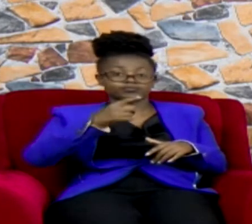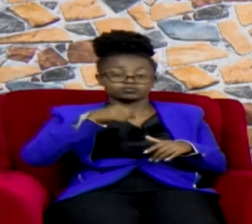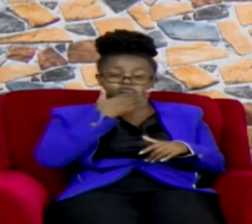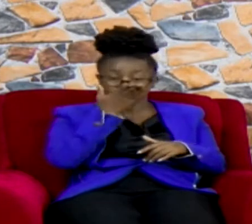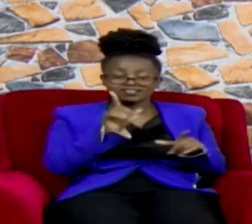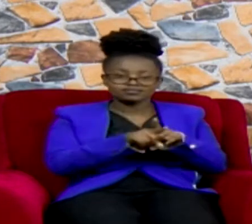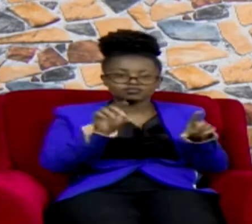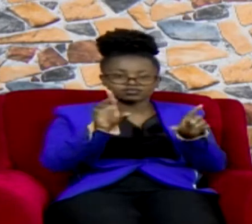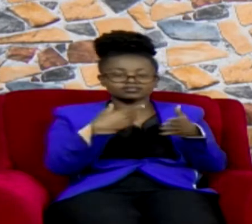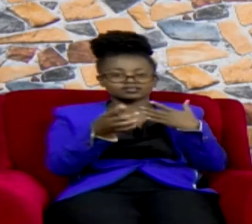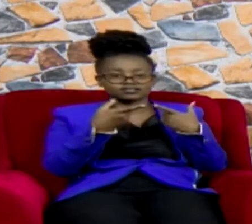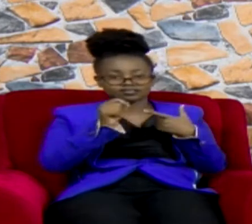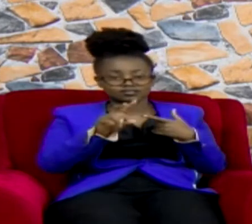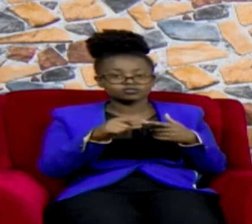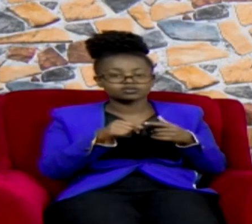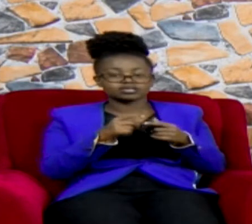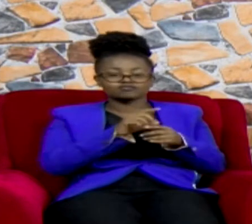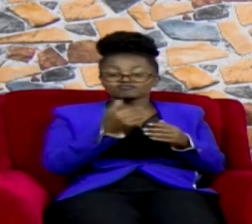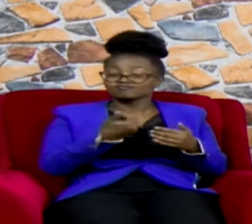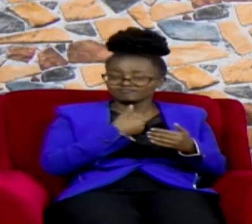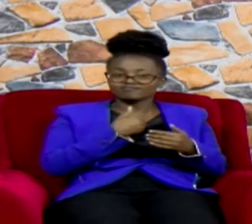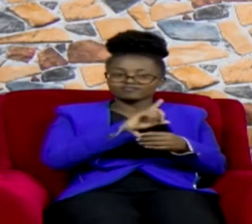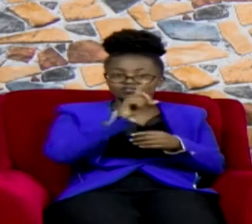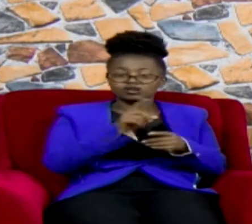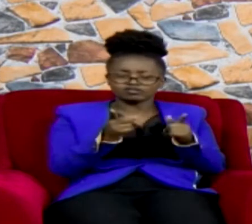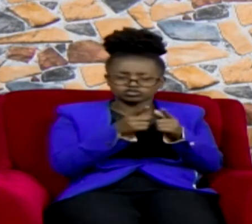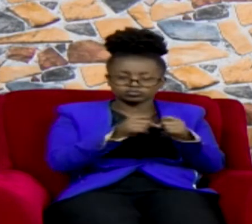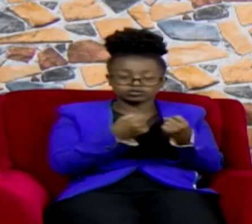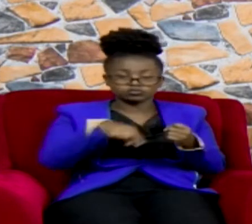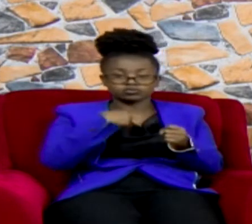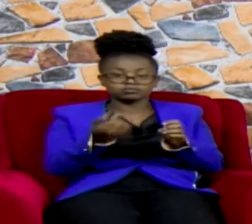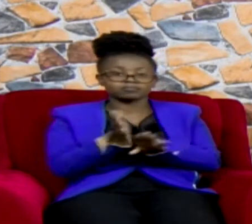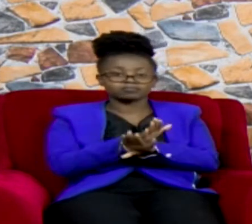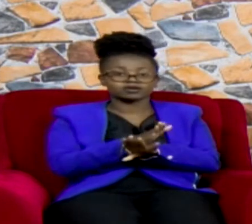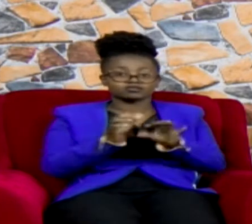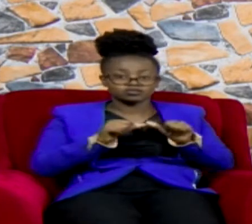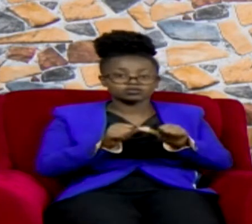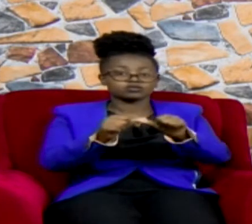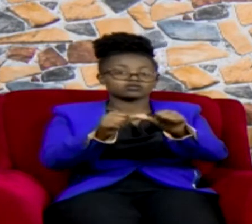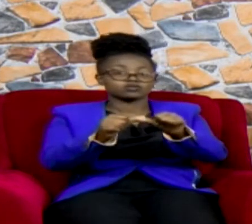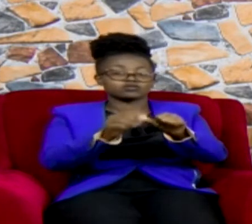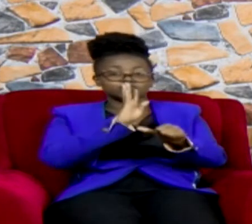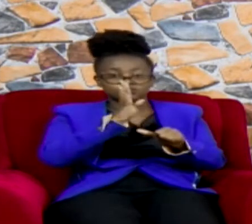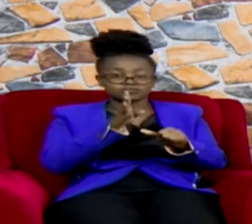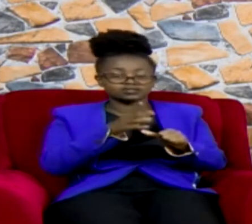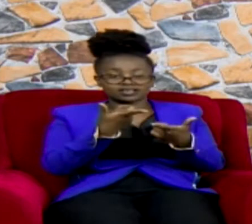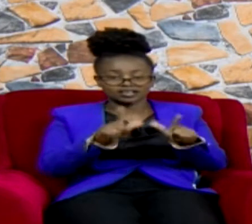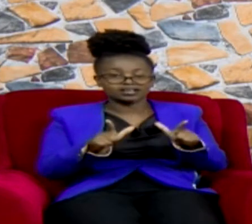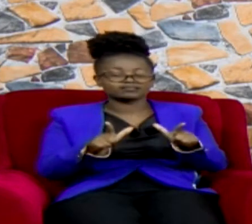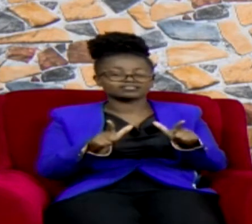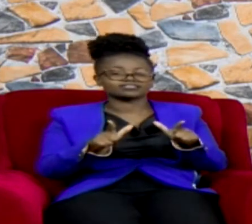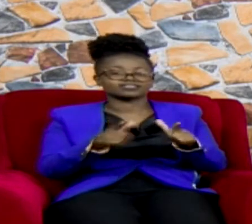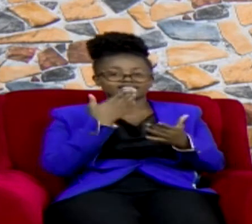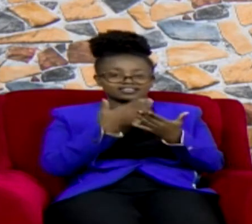Science TV page, we will still get to your questions. We'll take a short break and we shall be right back as we continue with speech and language